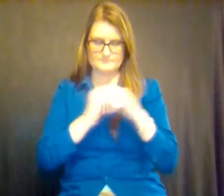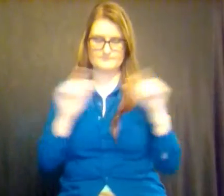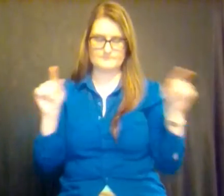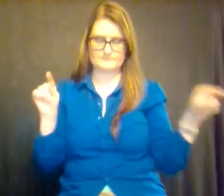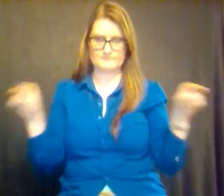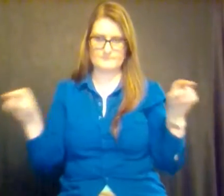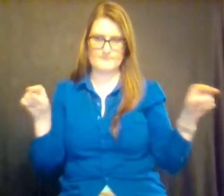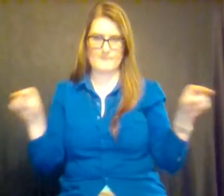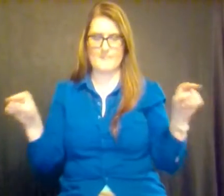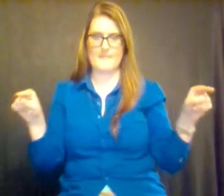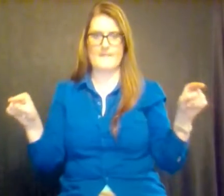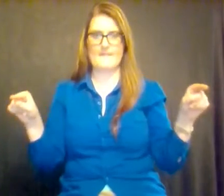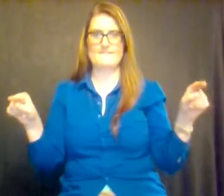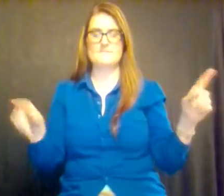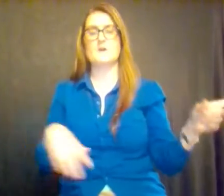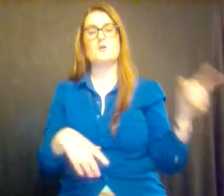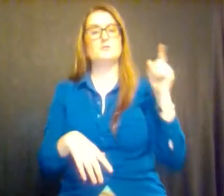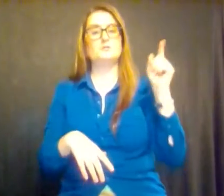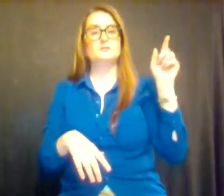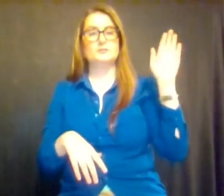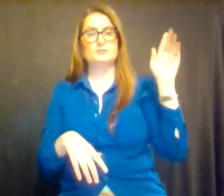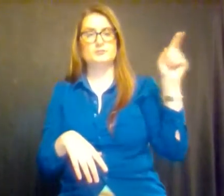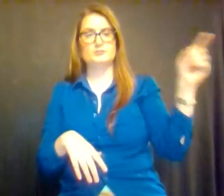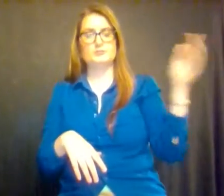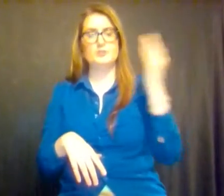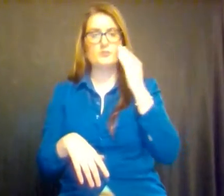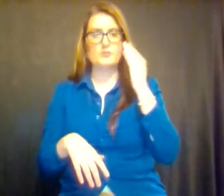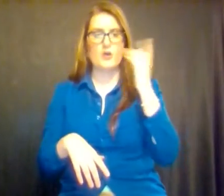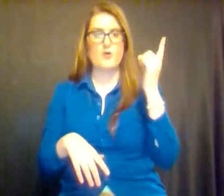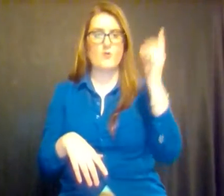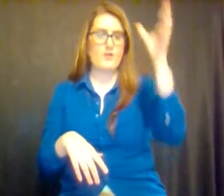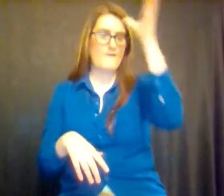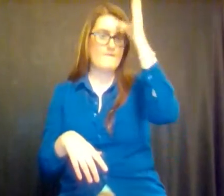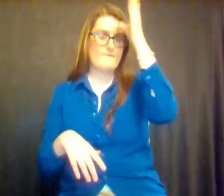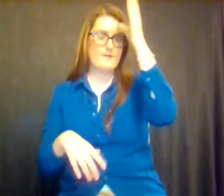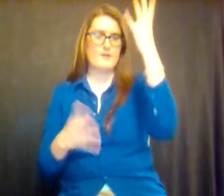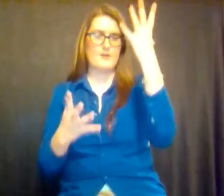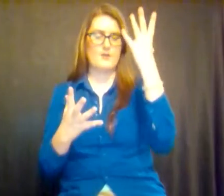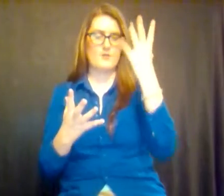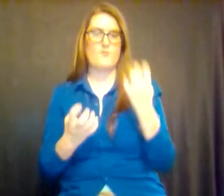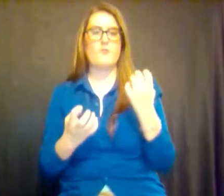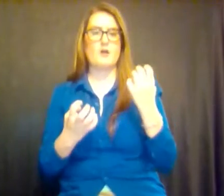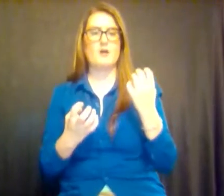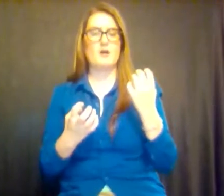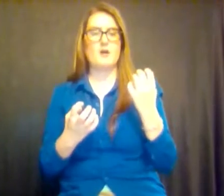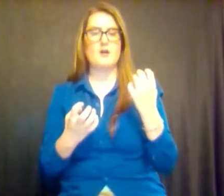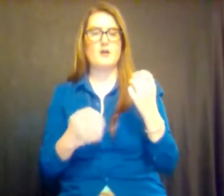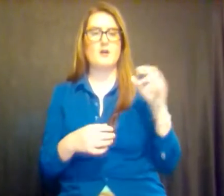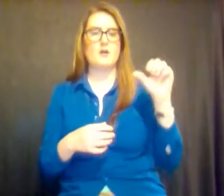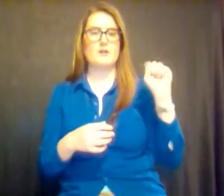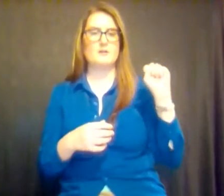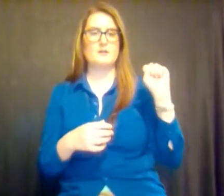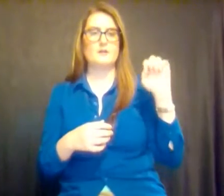blessing to Esau. Years and years went by, until the day came when Isaac was so old that he knew he didn't have much longer to